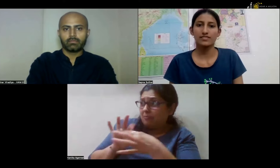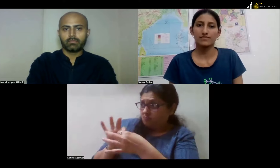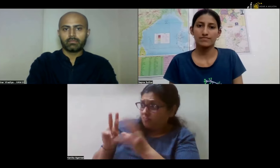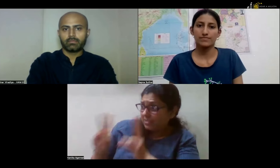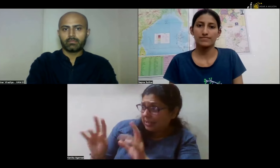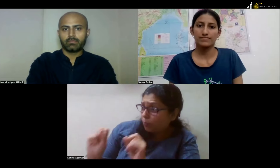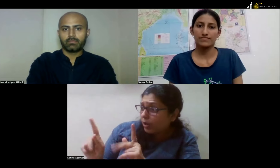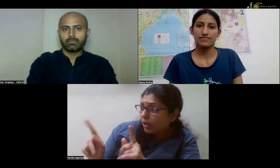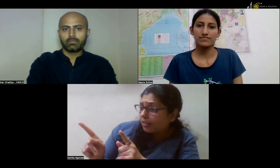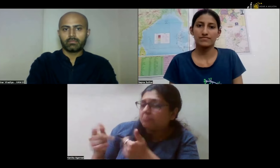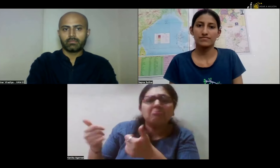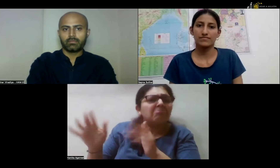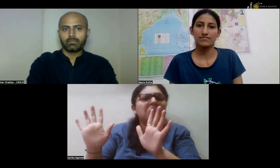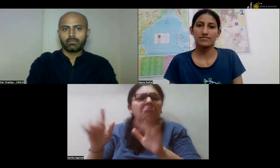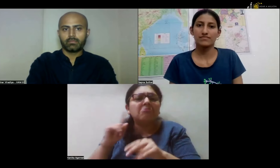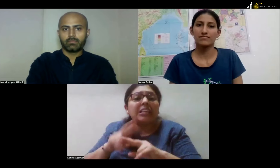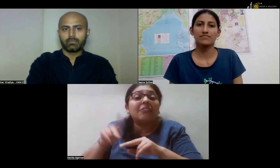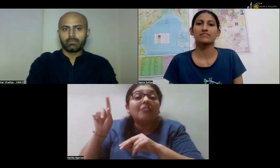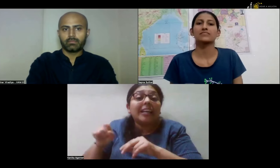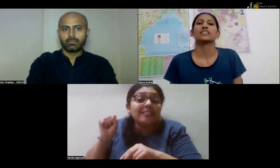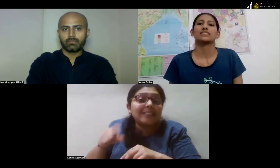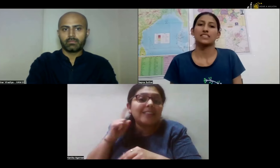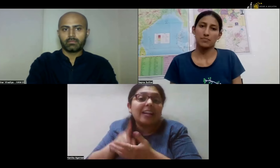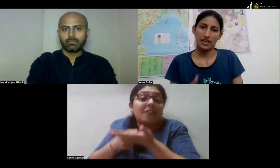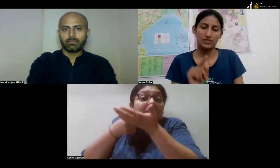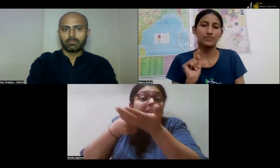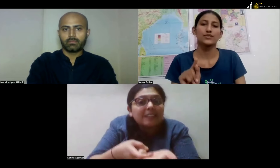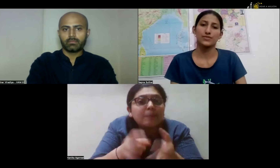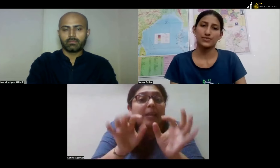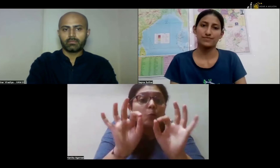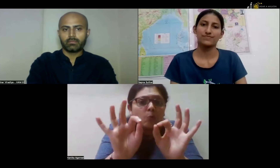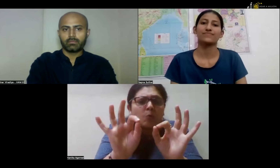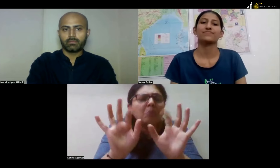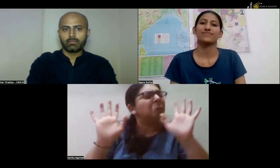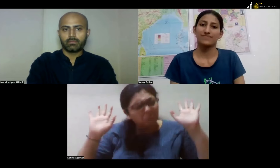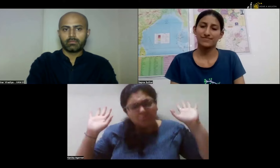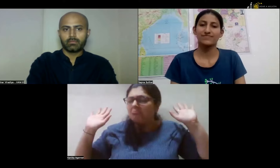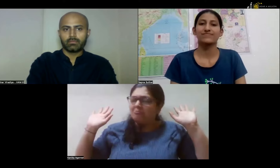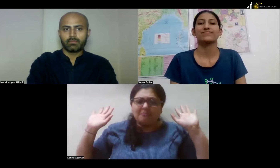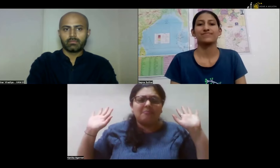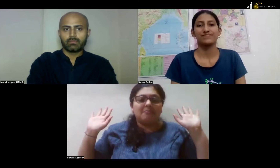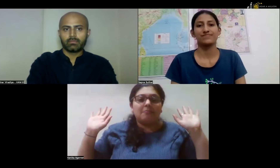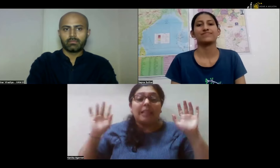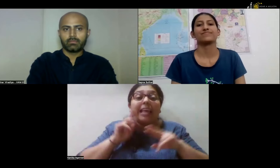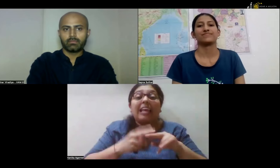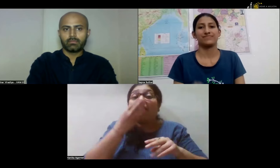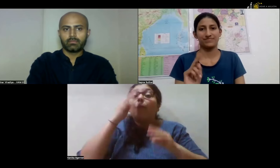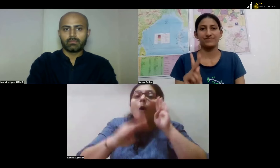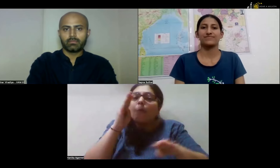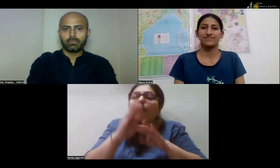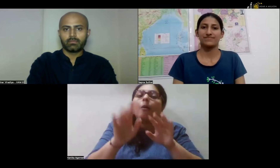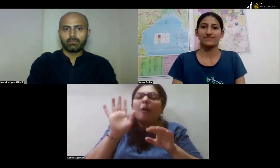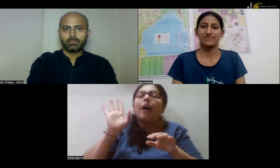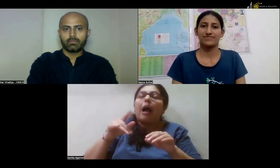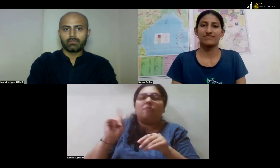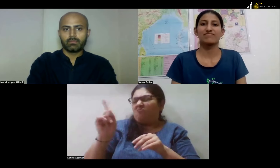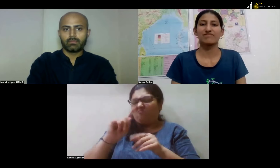need to respect that, and you can tell them that hey, whatever it is, we still are connected. Okay, we are still